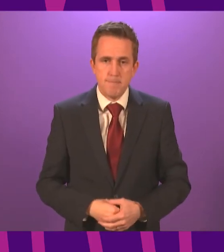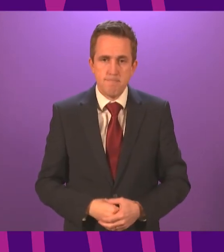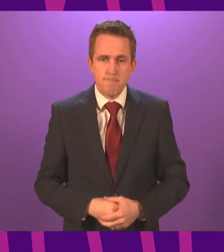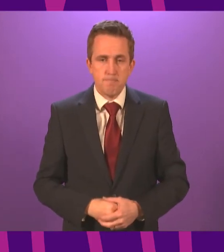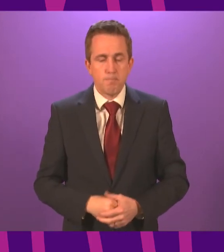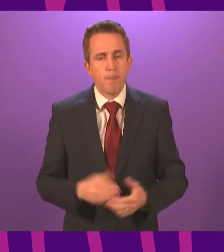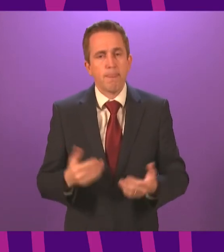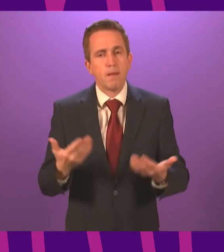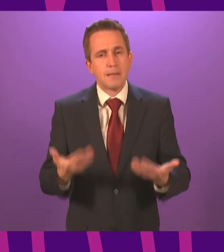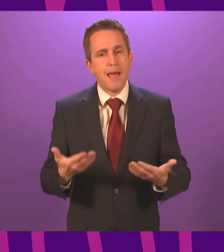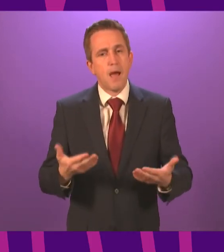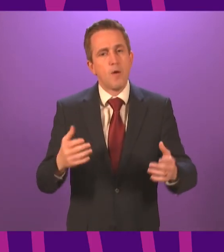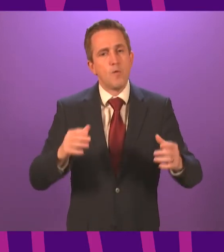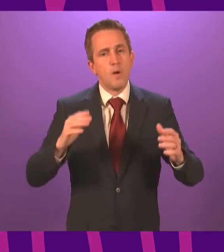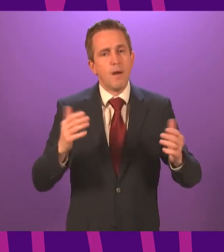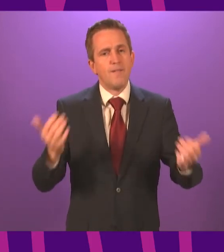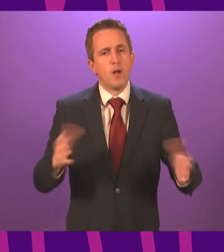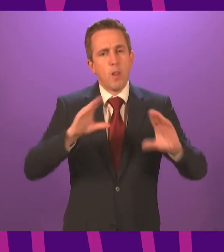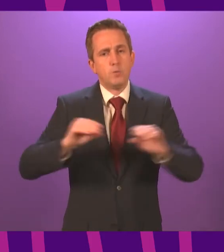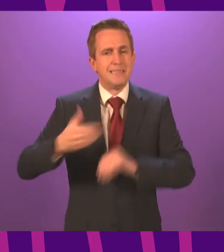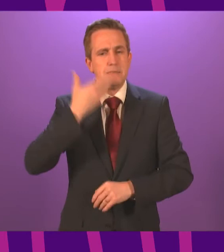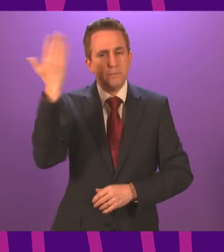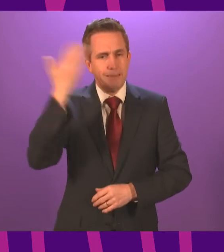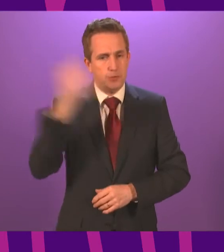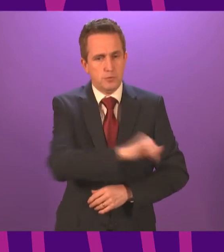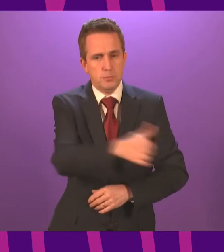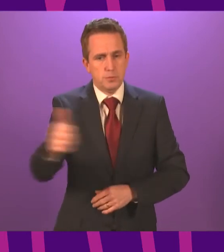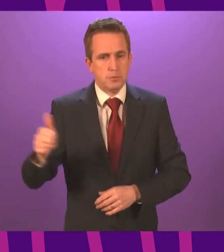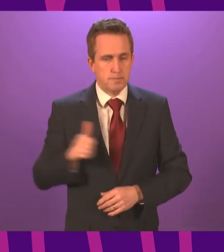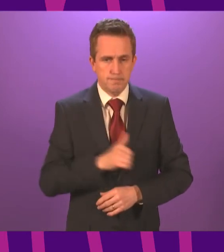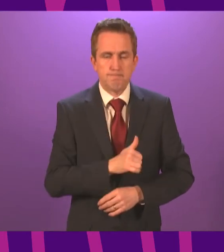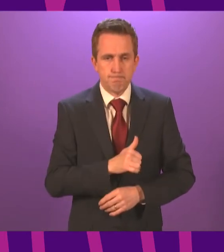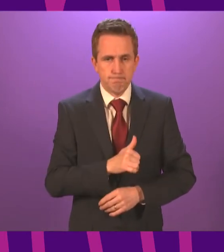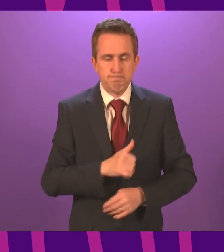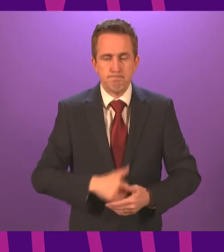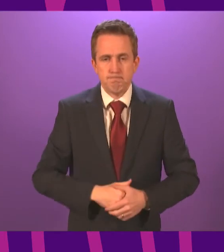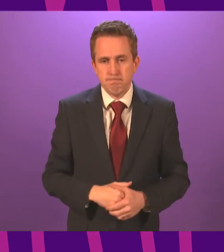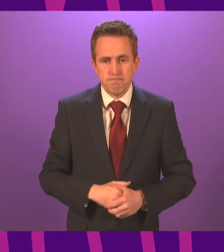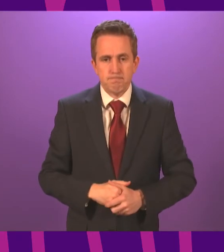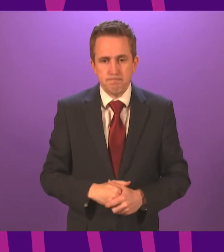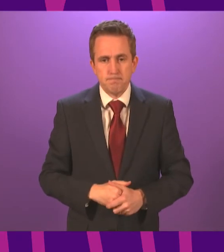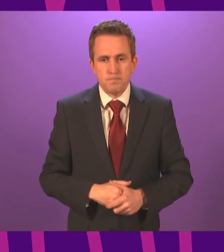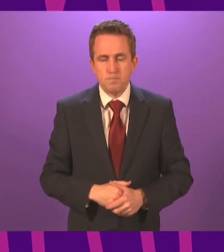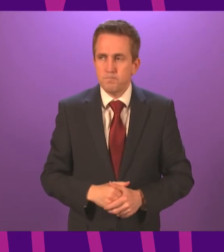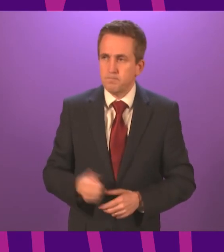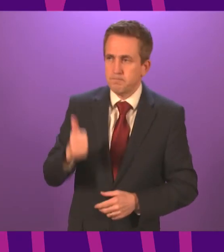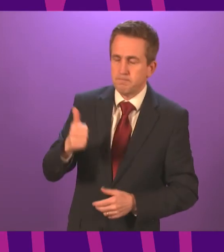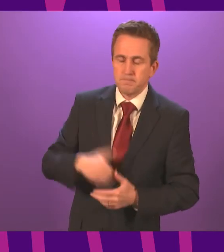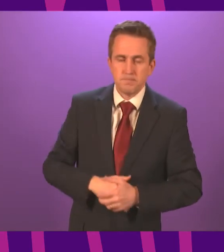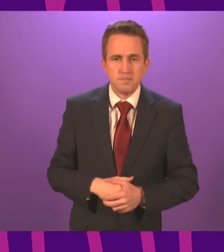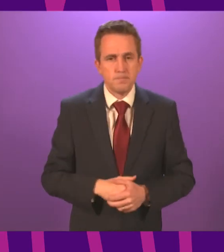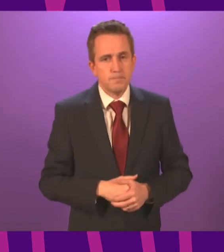closing speeches. I've asked all the closing speakers to try and keep their remarks as tight as possible. Alex Cole-Hamilton to be followed by Patrick Harvey. Thank you very much, Presiding